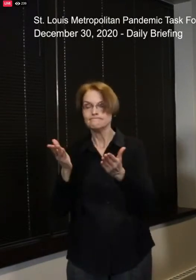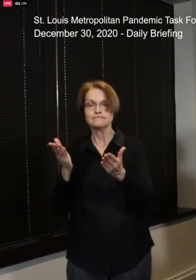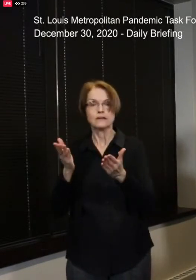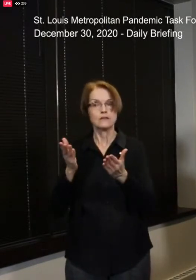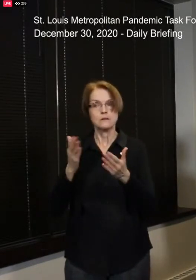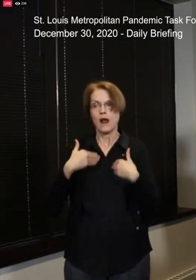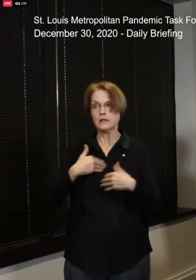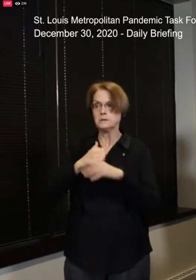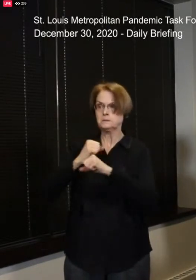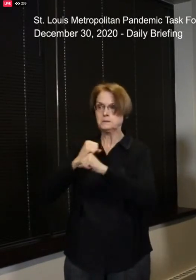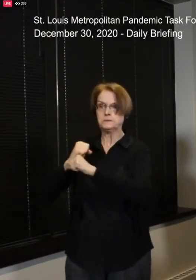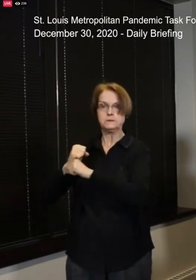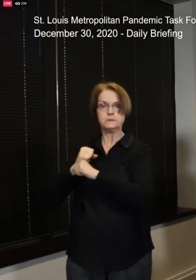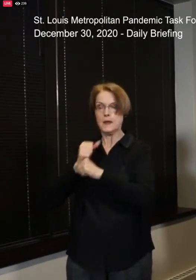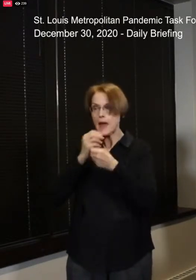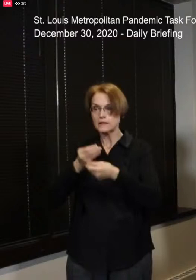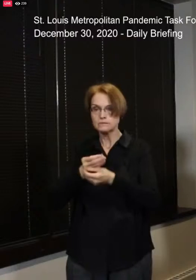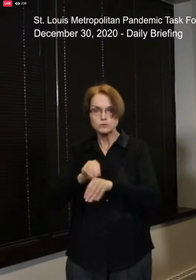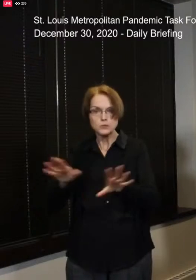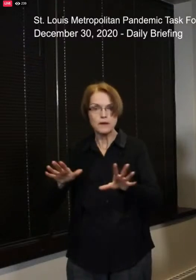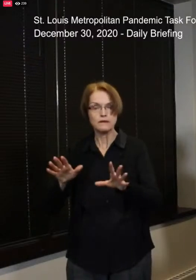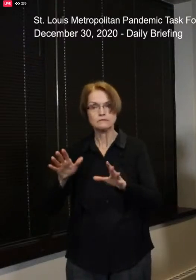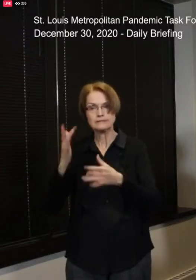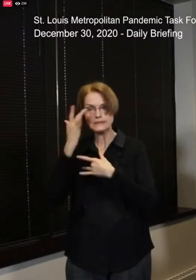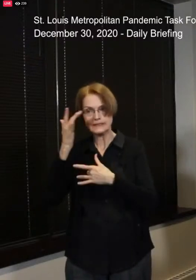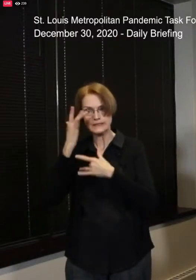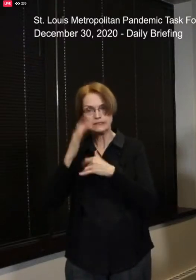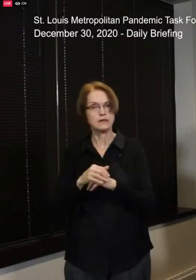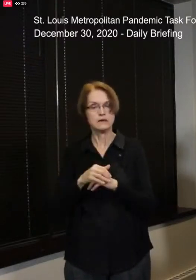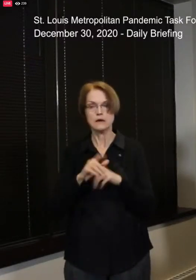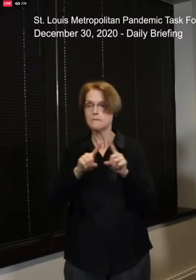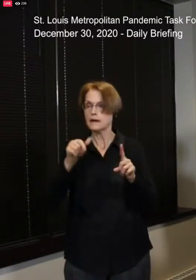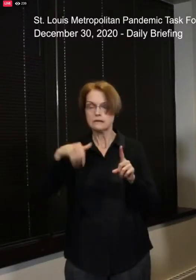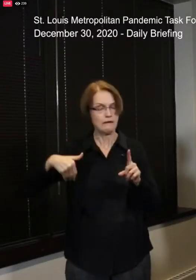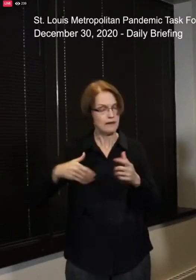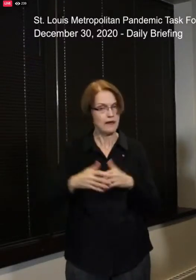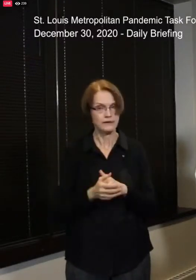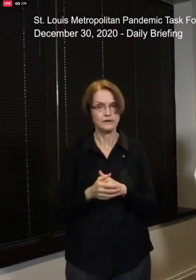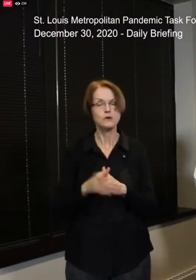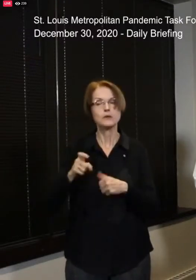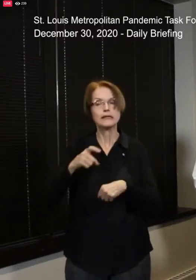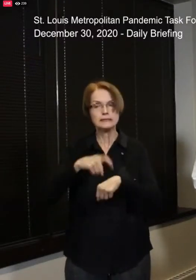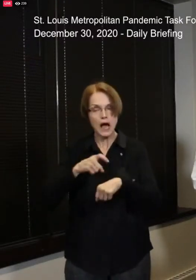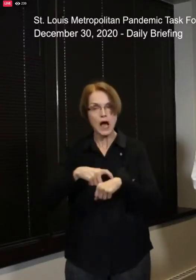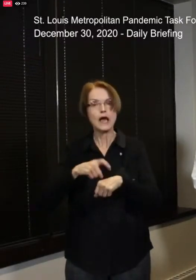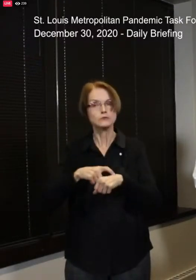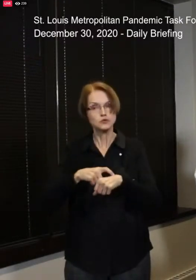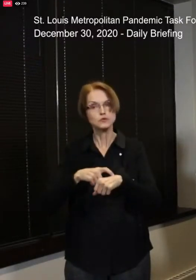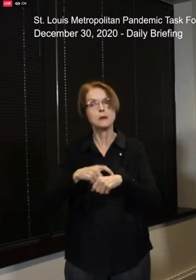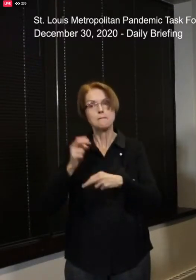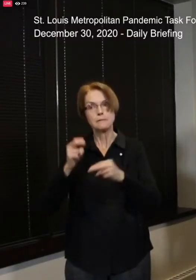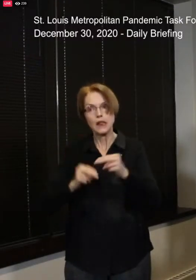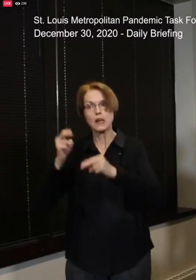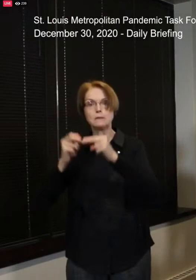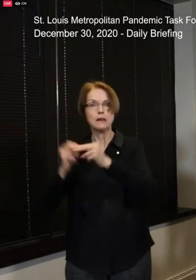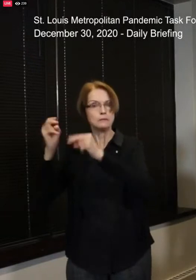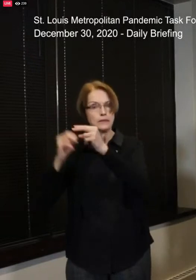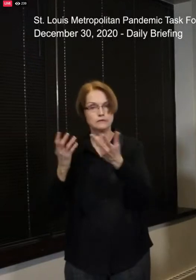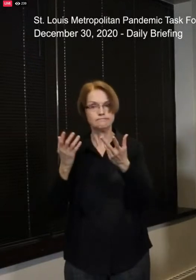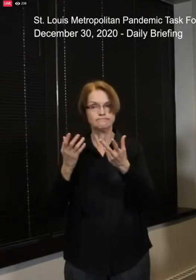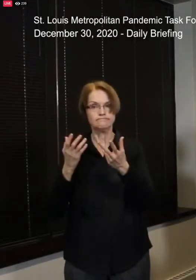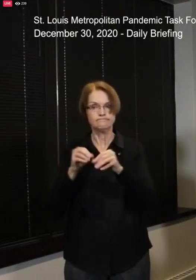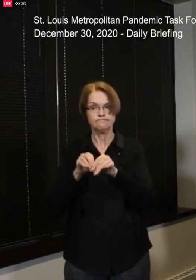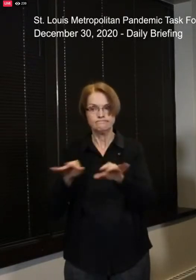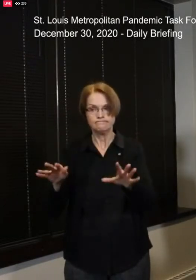yet, and it's going to take some time to get there. There's no question about that. So while we wait and see what the impact of our